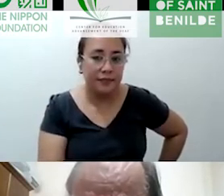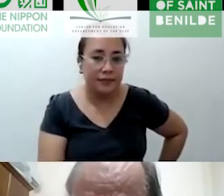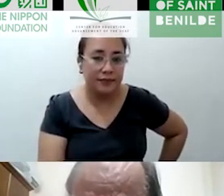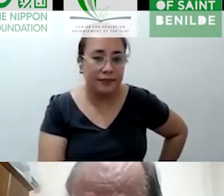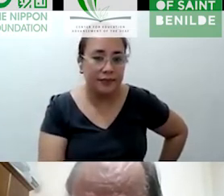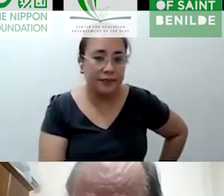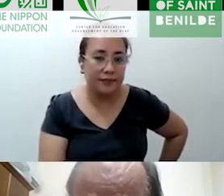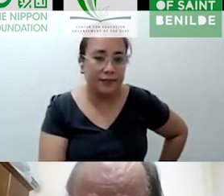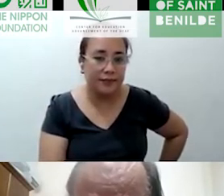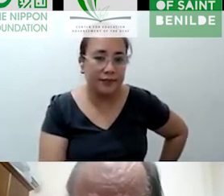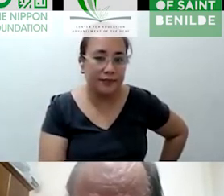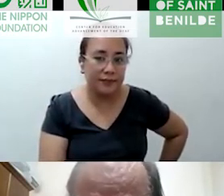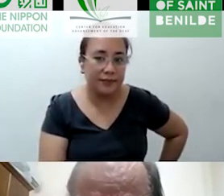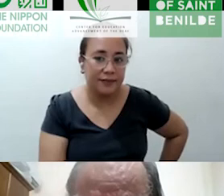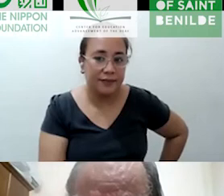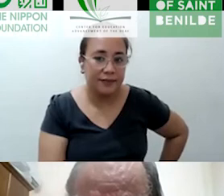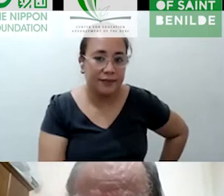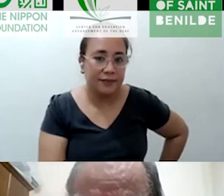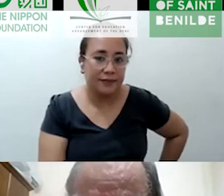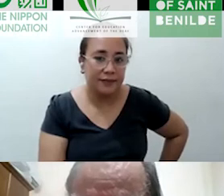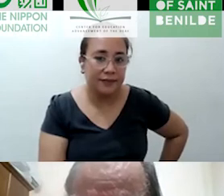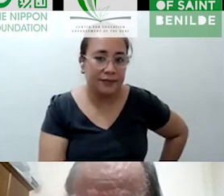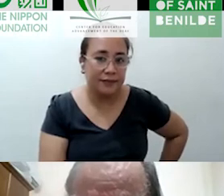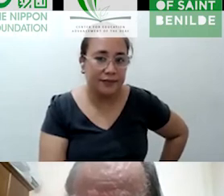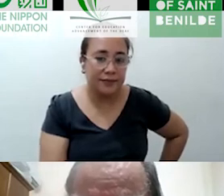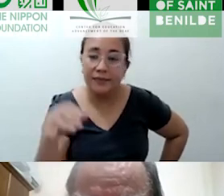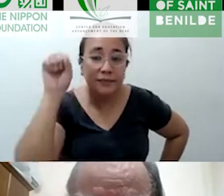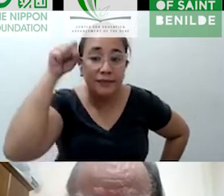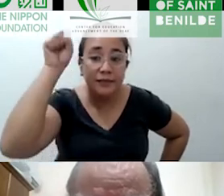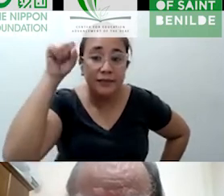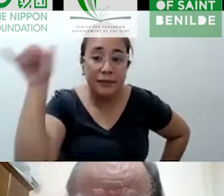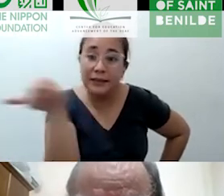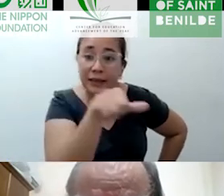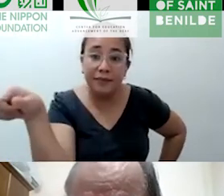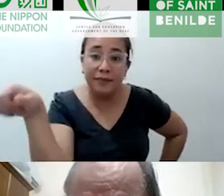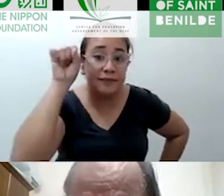Jasmine saying, "Mine is the same." Okay. Nat, shock.